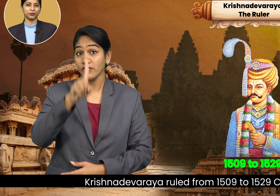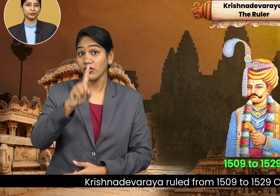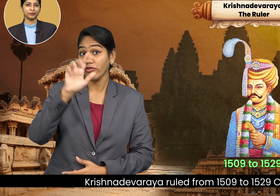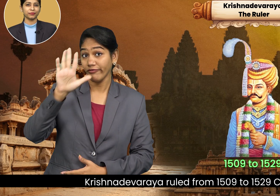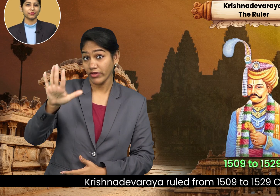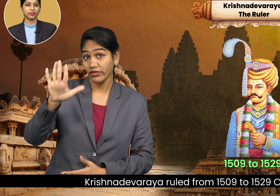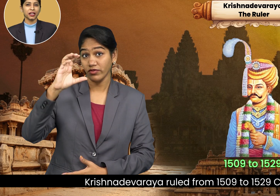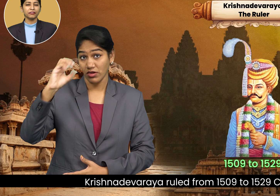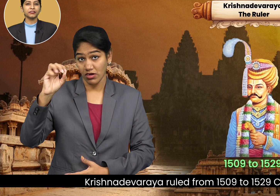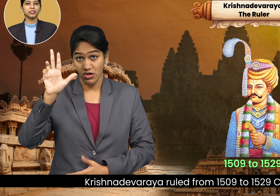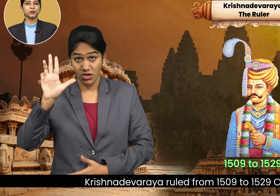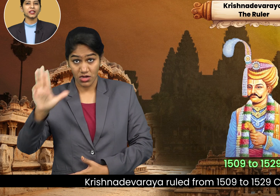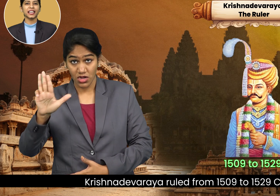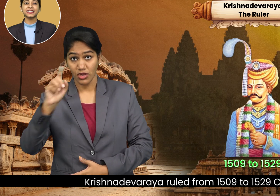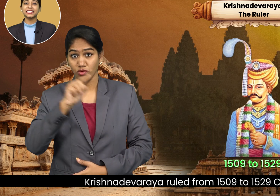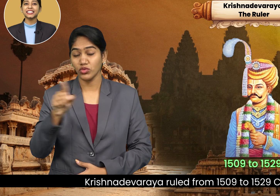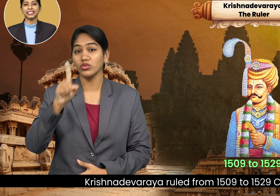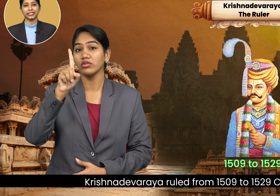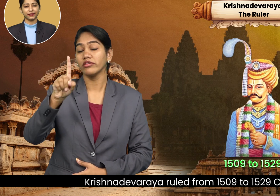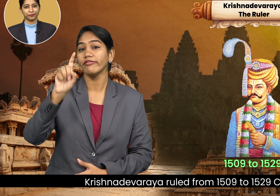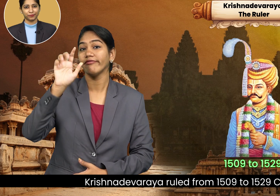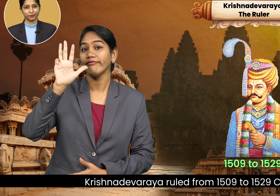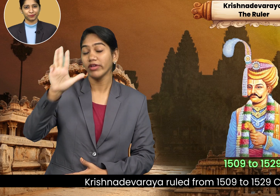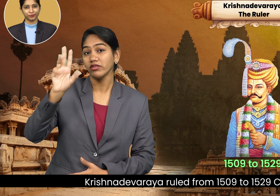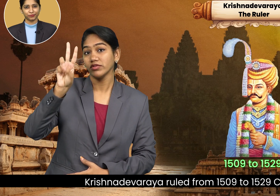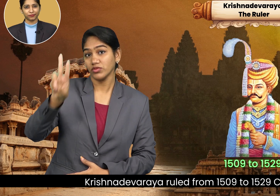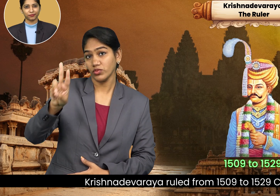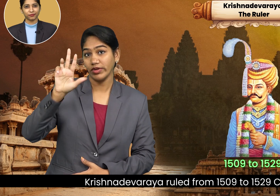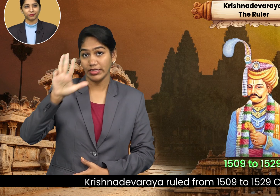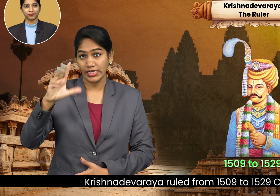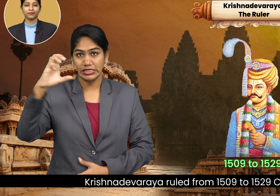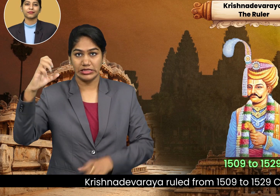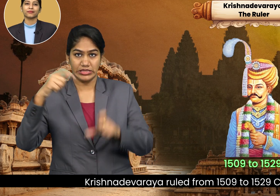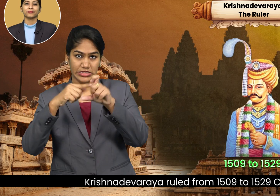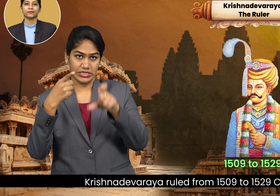1509 to 1529 CE